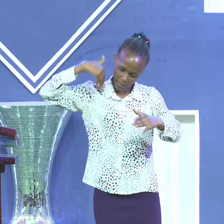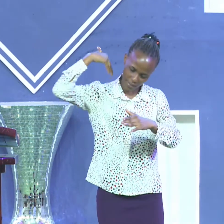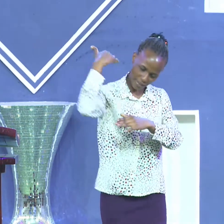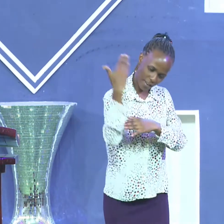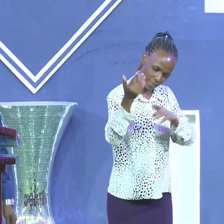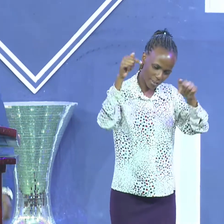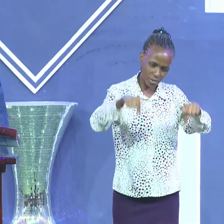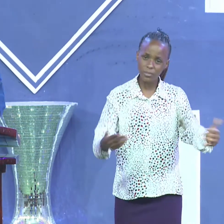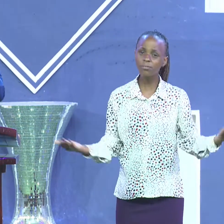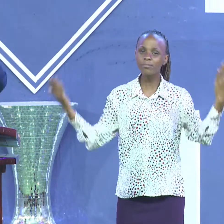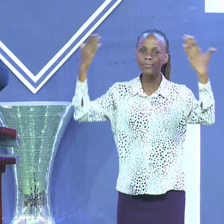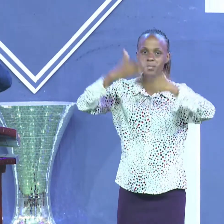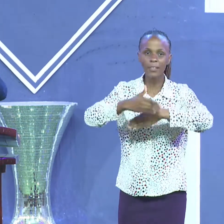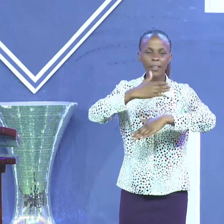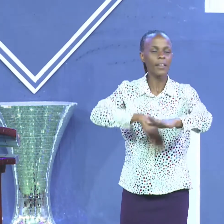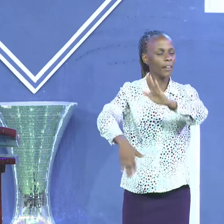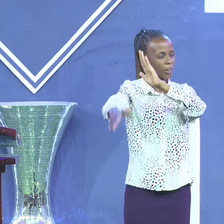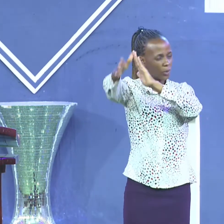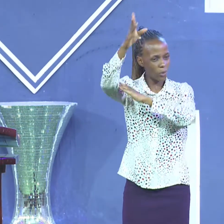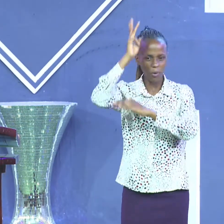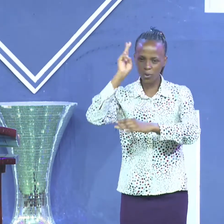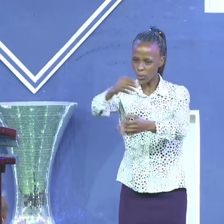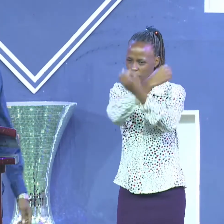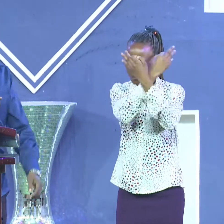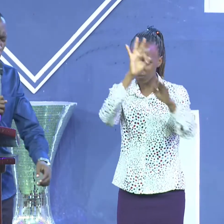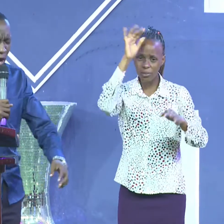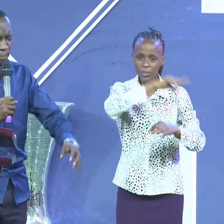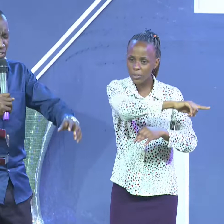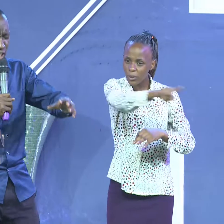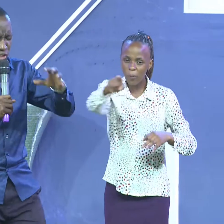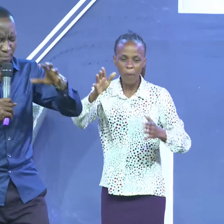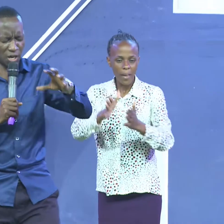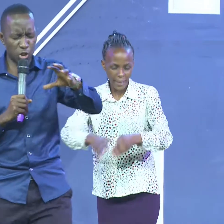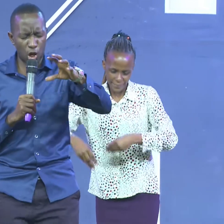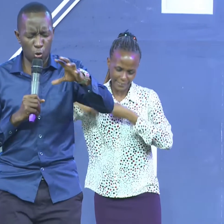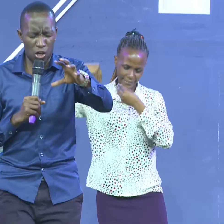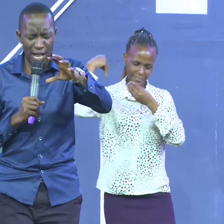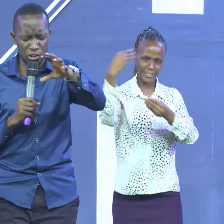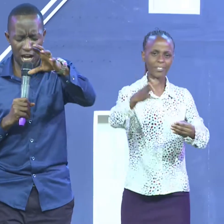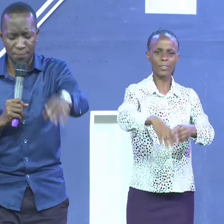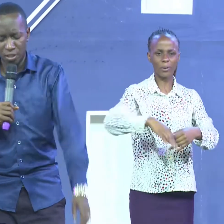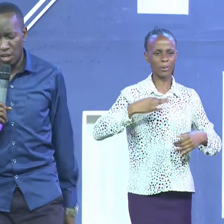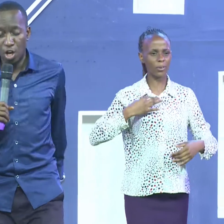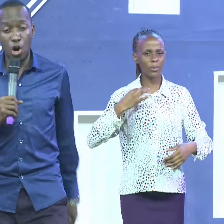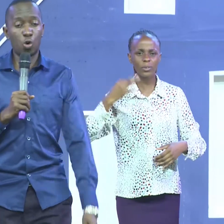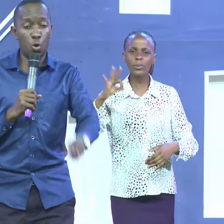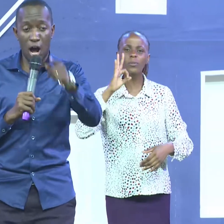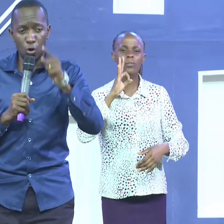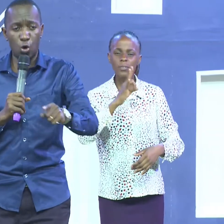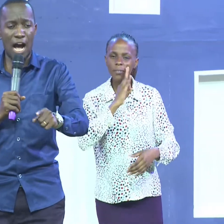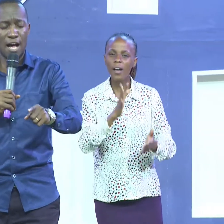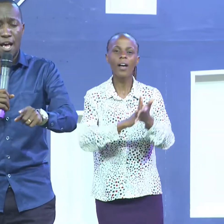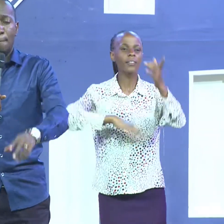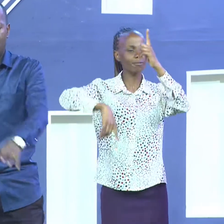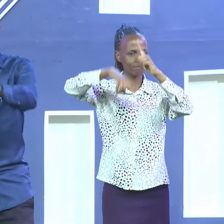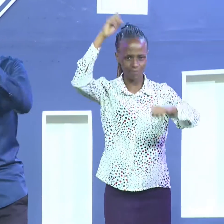failing. But after this night, God is going to release you and gives you a garment of